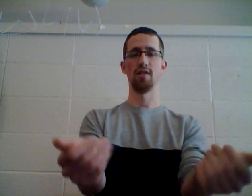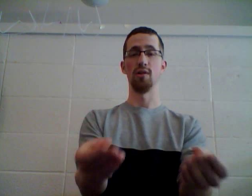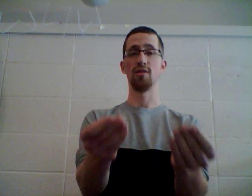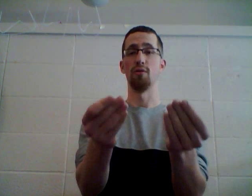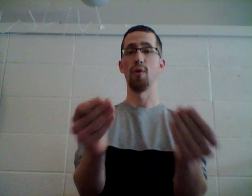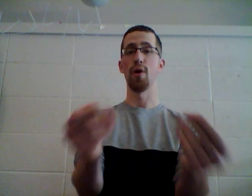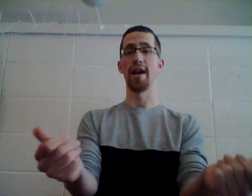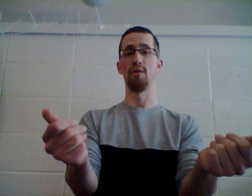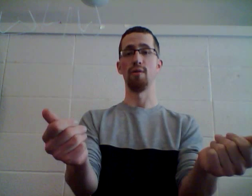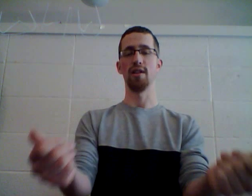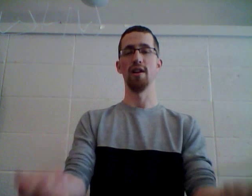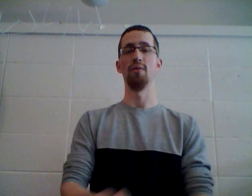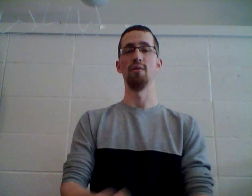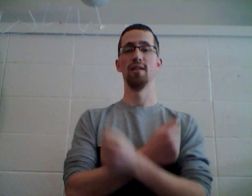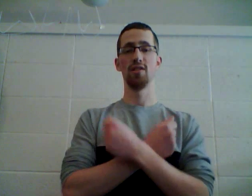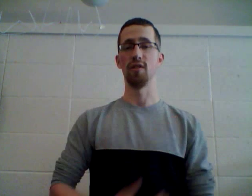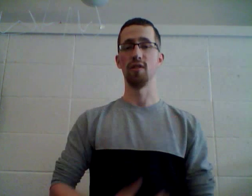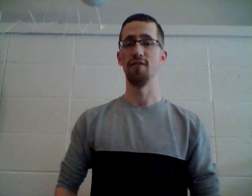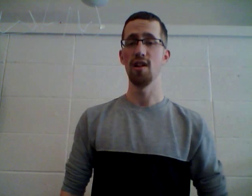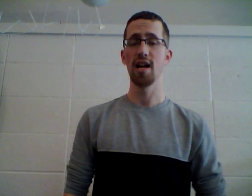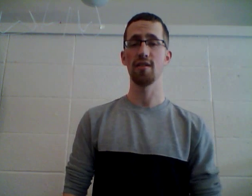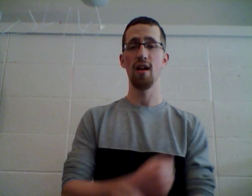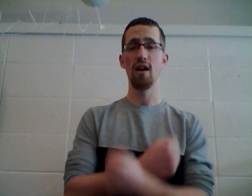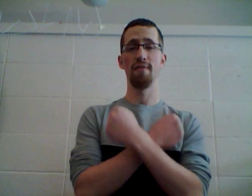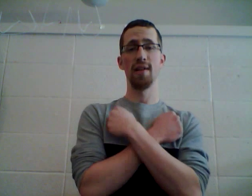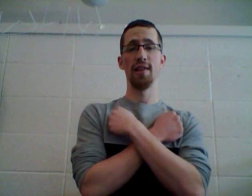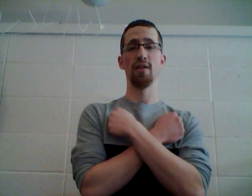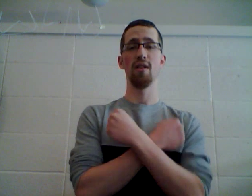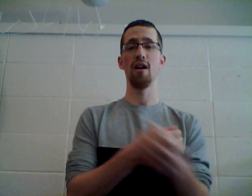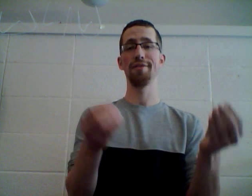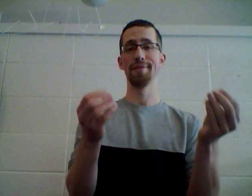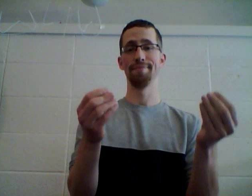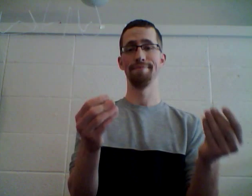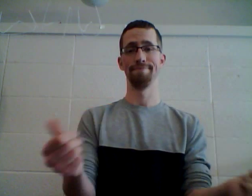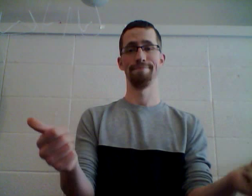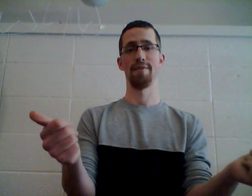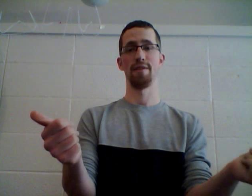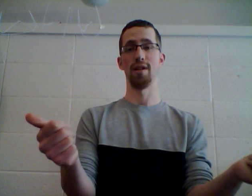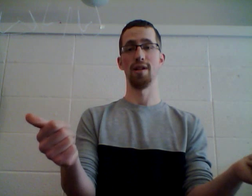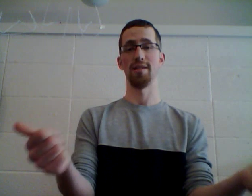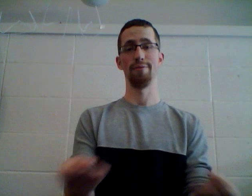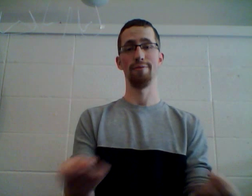So it's to run out, you know. So if they fall out of love, their love runs out.